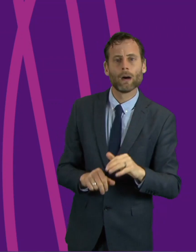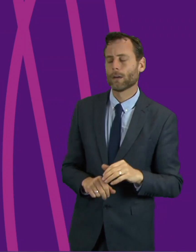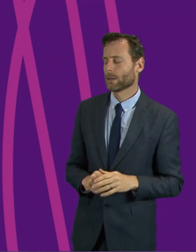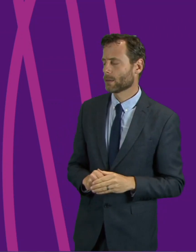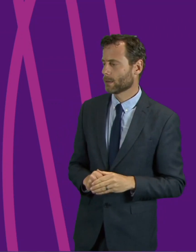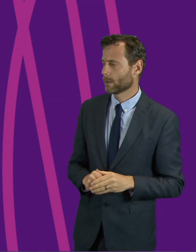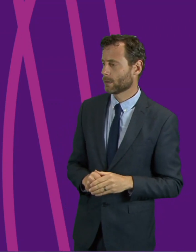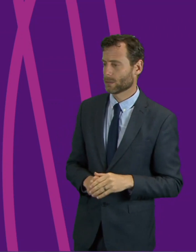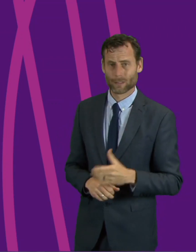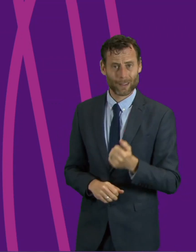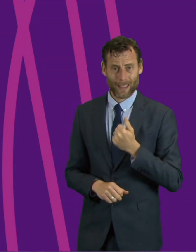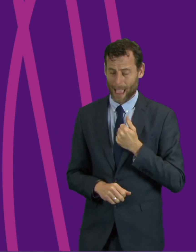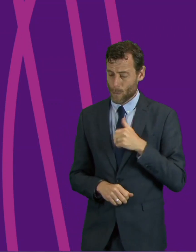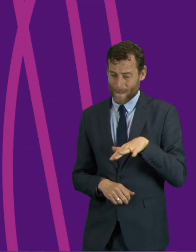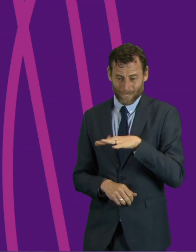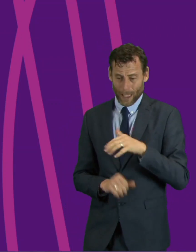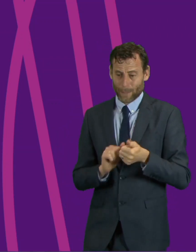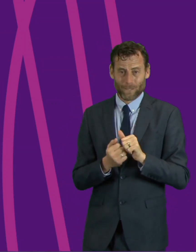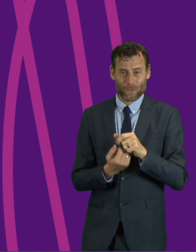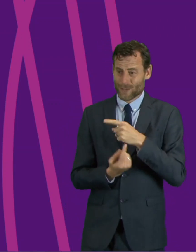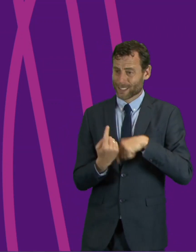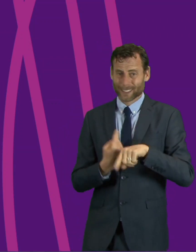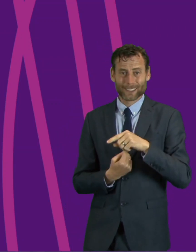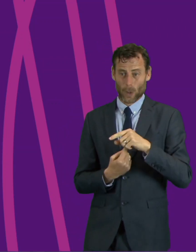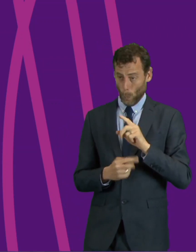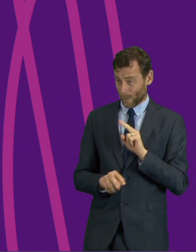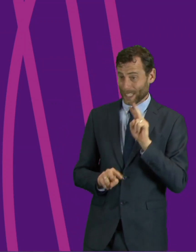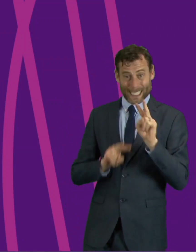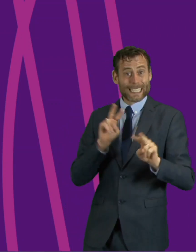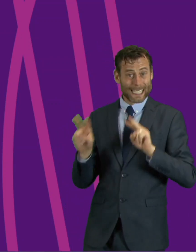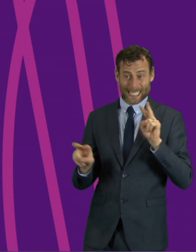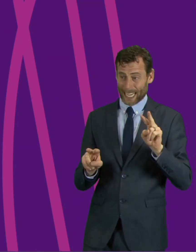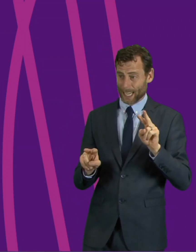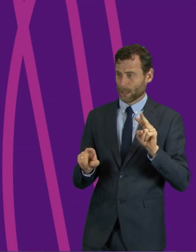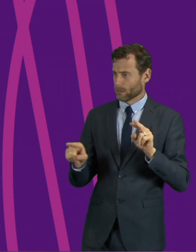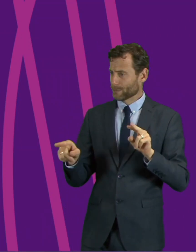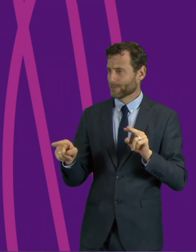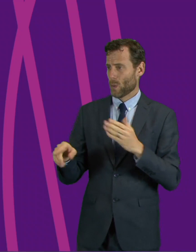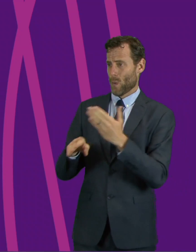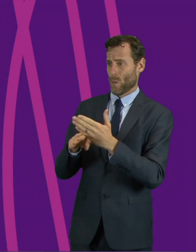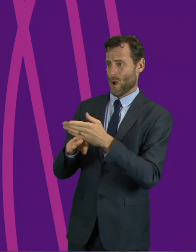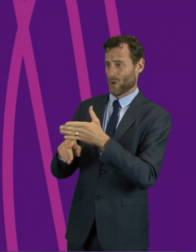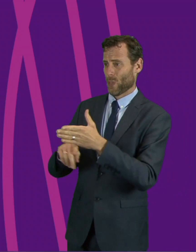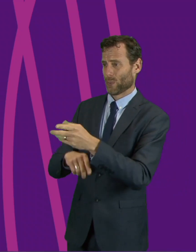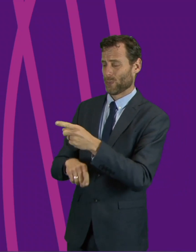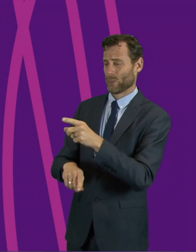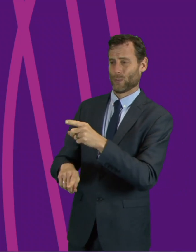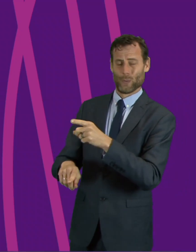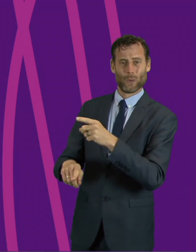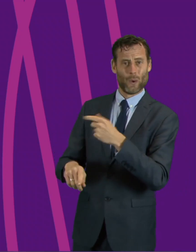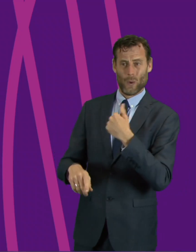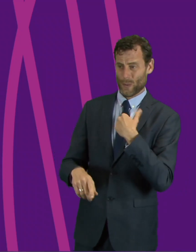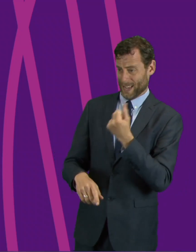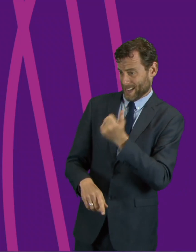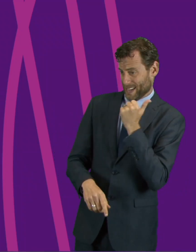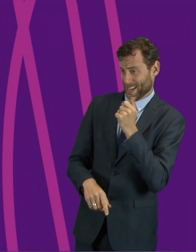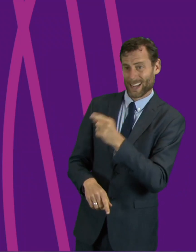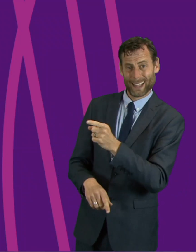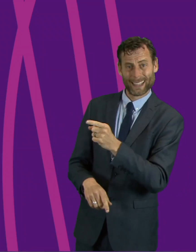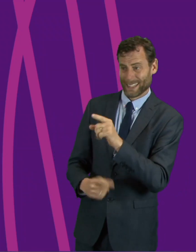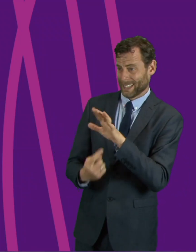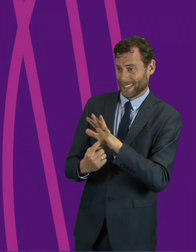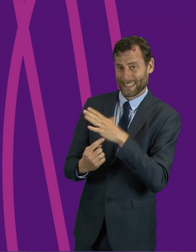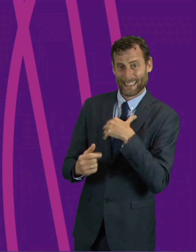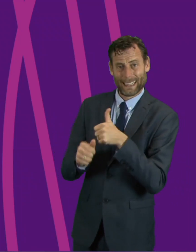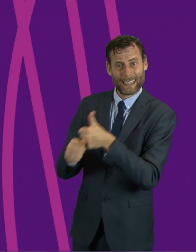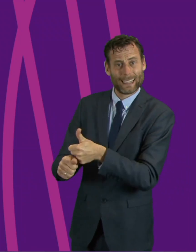own family and friends network will be aware of people in those positions who are suffering in that way, so we will